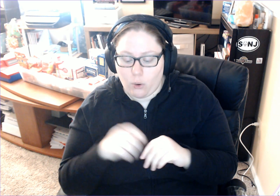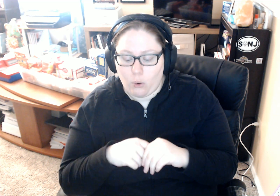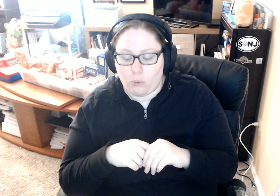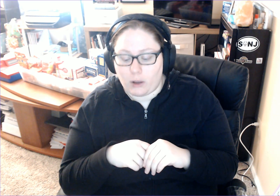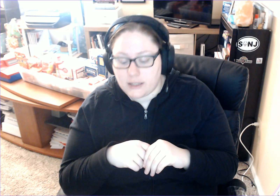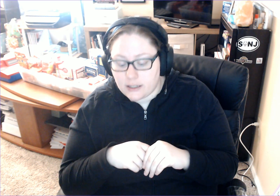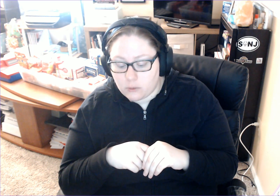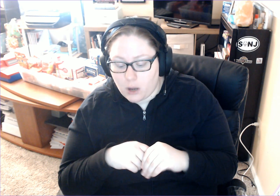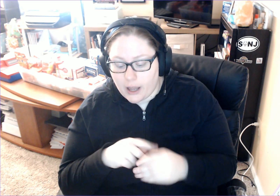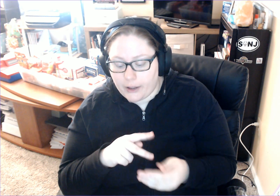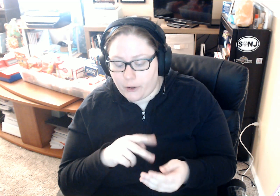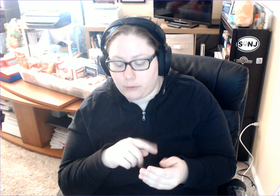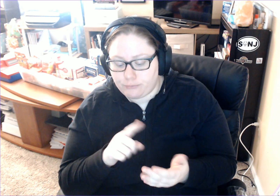once in a while,